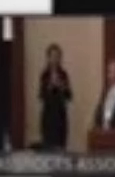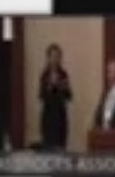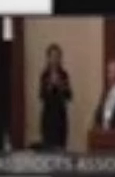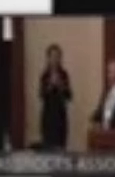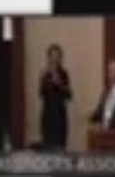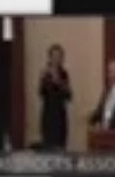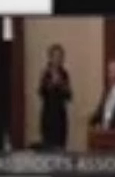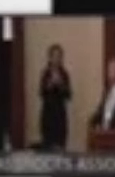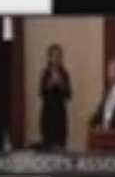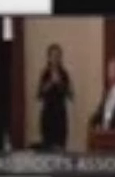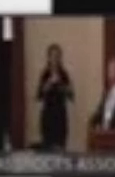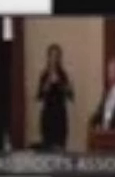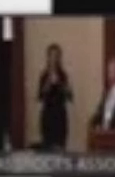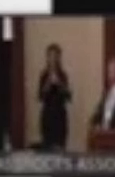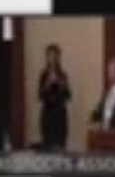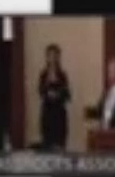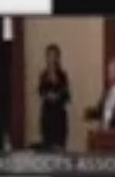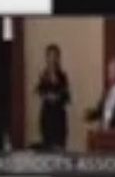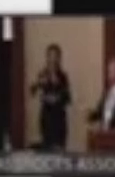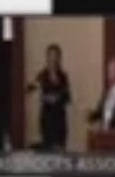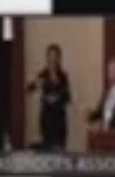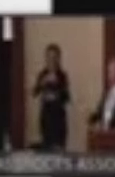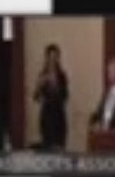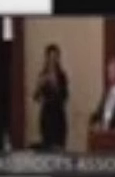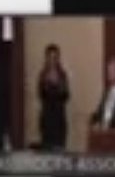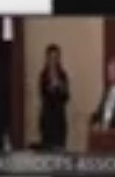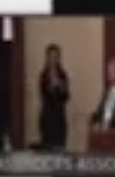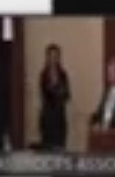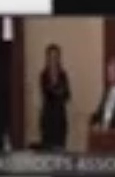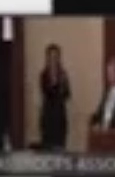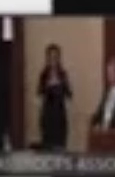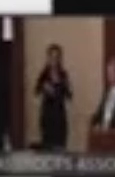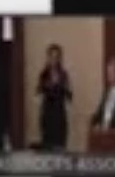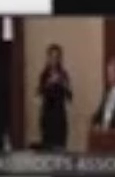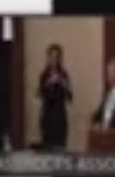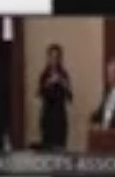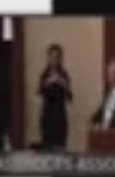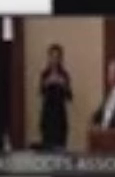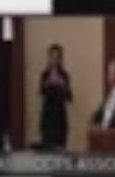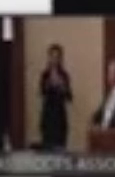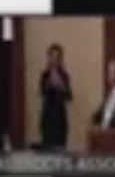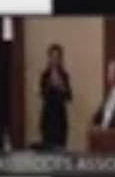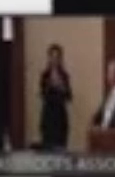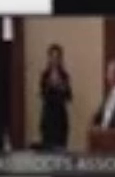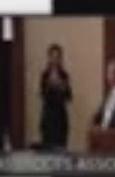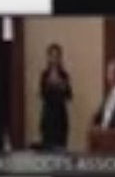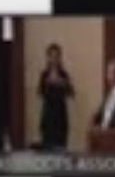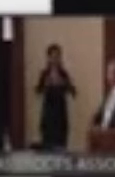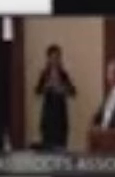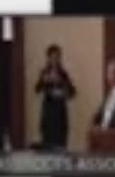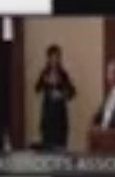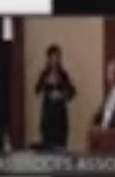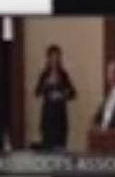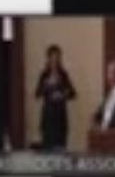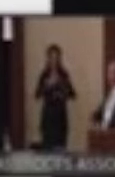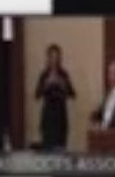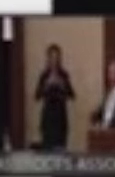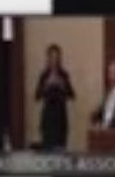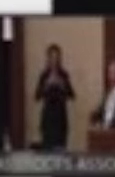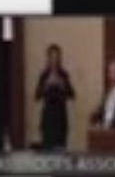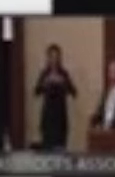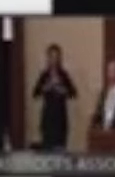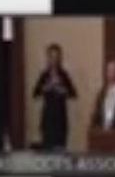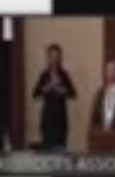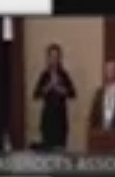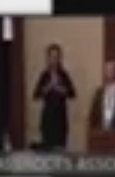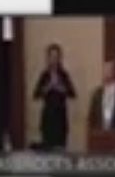us for years, even if we came up with a solution to acute COVID. And so I'm